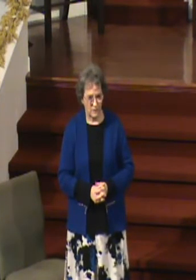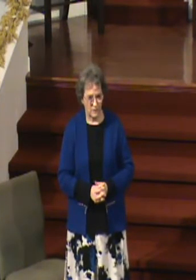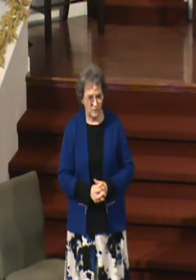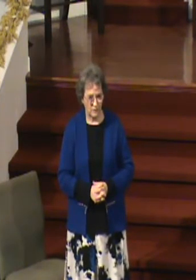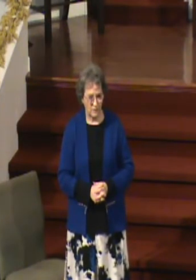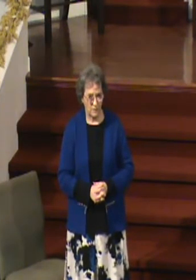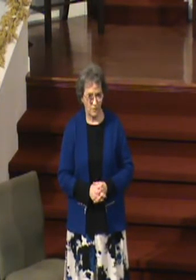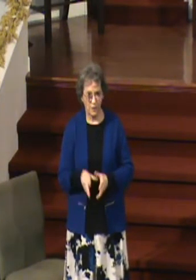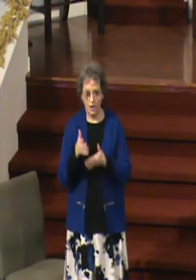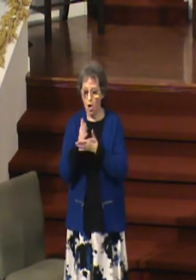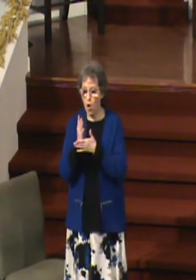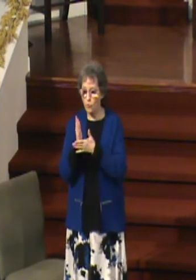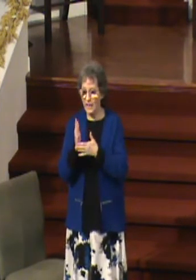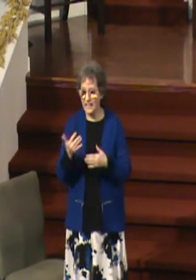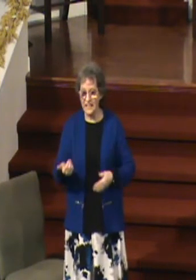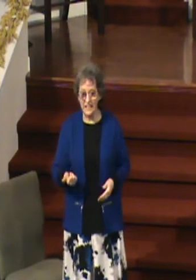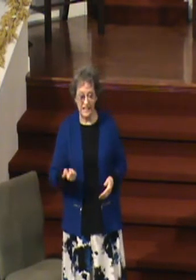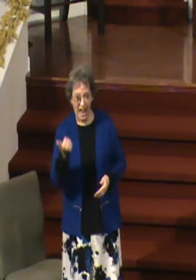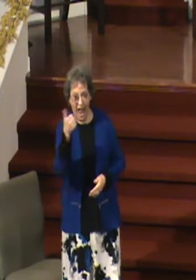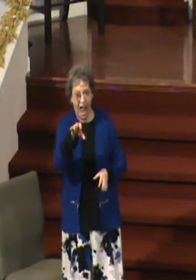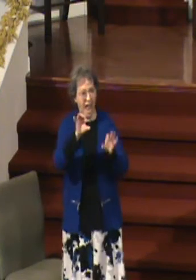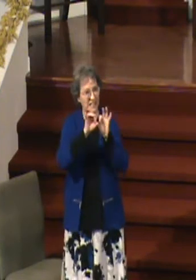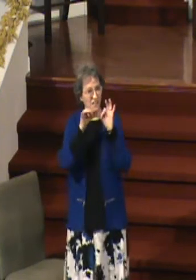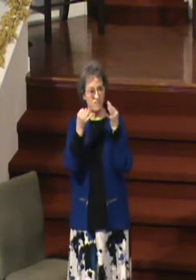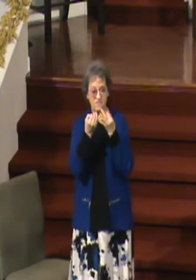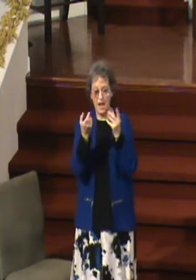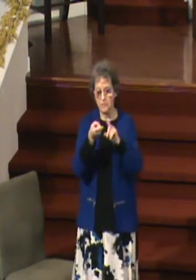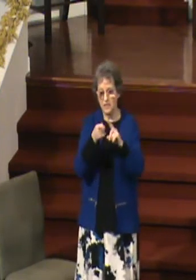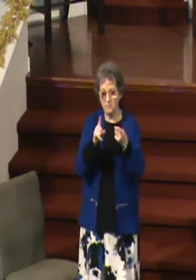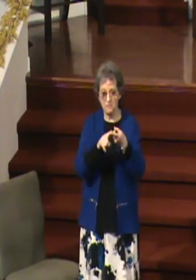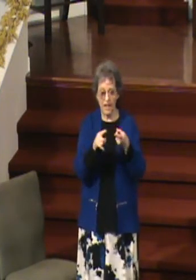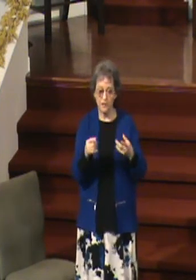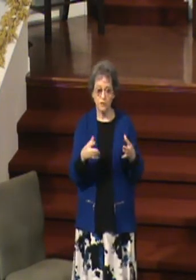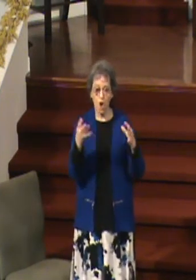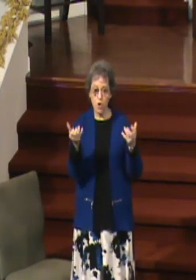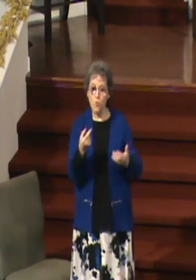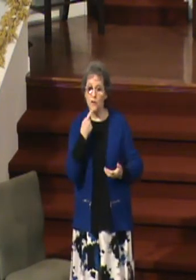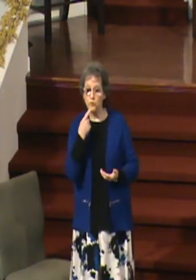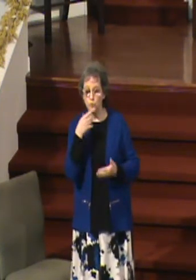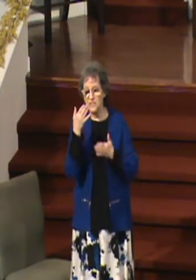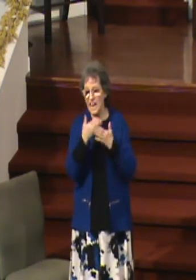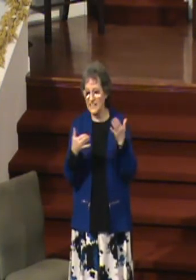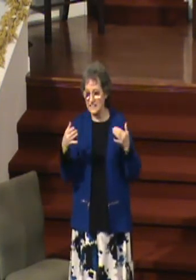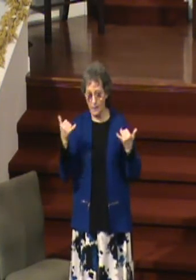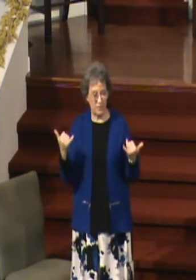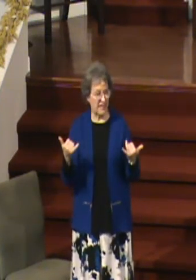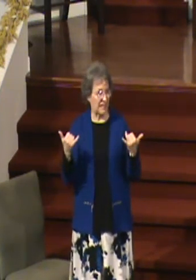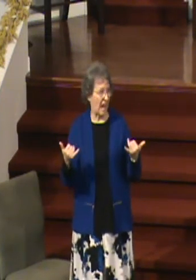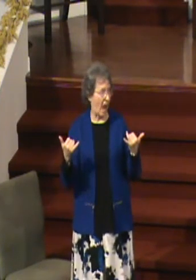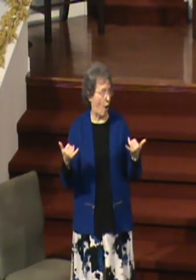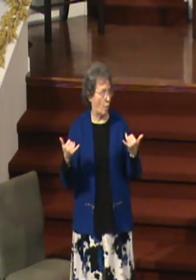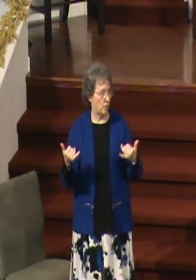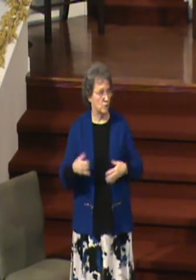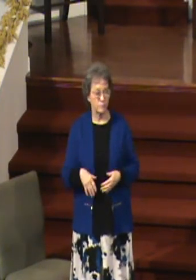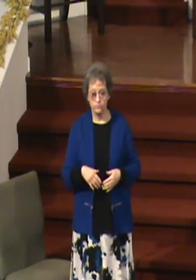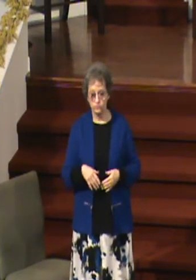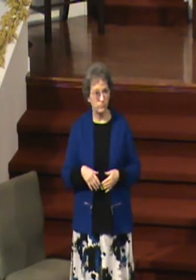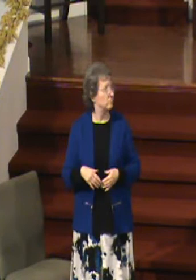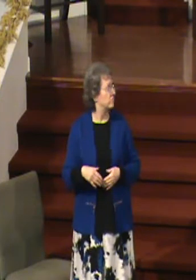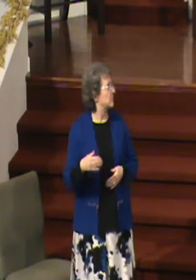All right, if any of the family or friends you have remarks that you'd like to make at this moment, you could come and maybe